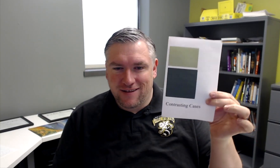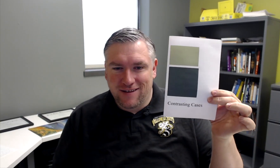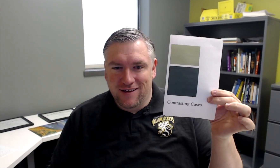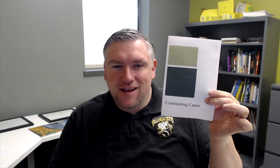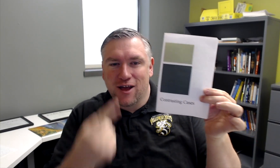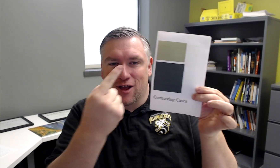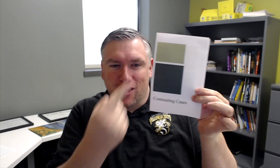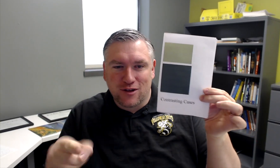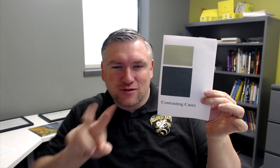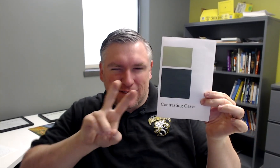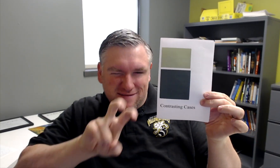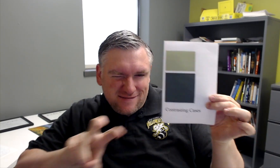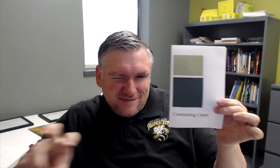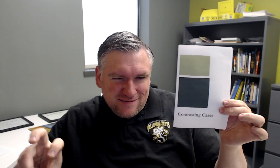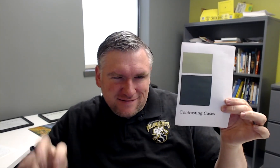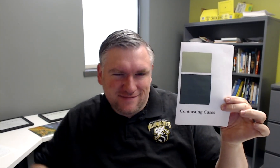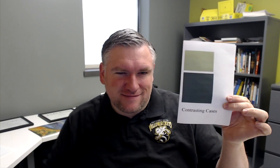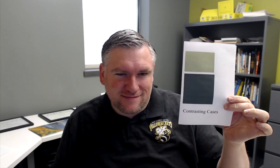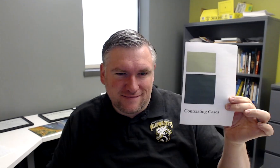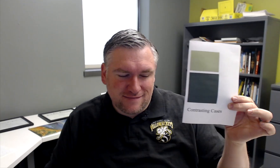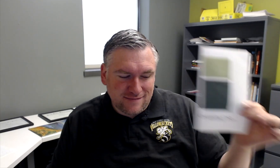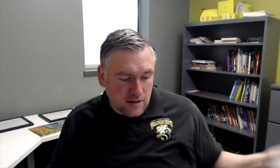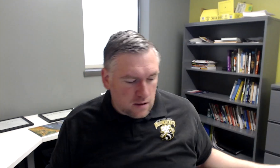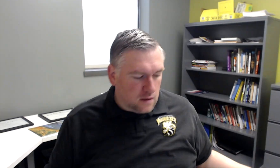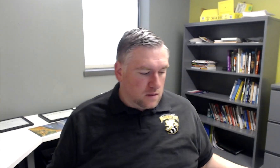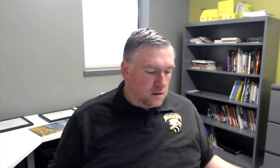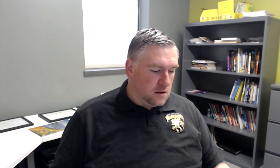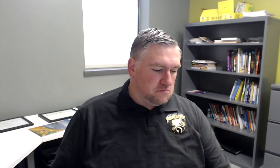And then this shows contrasting cases.